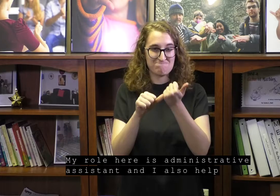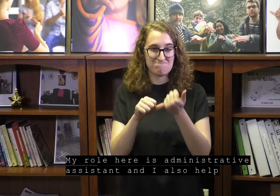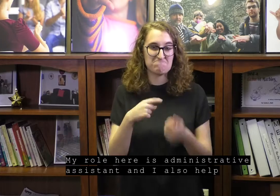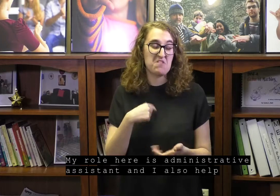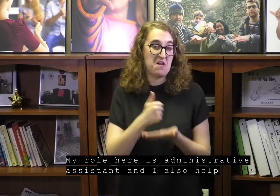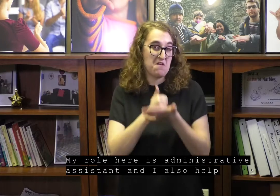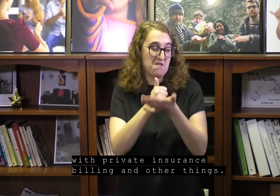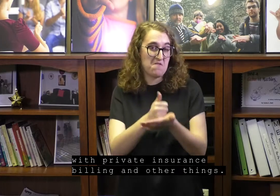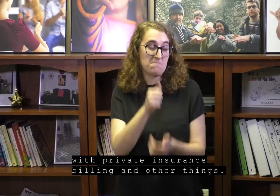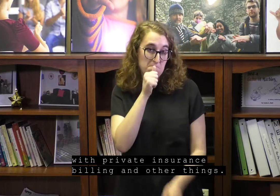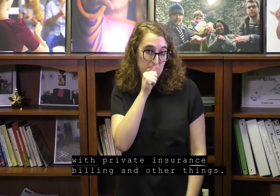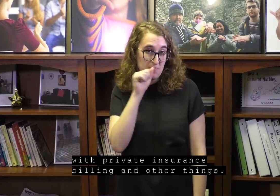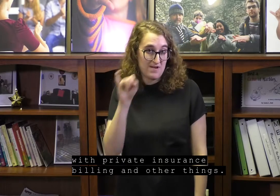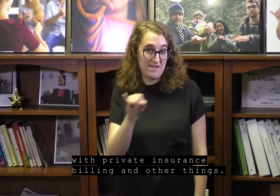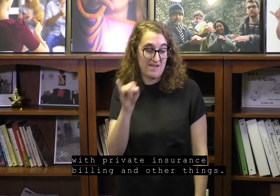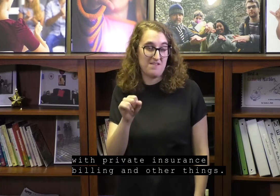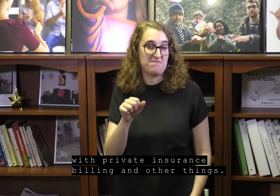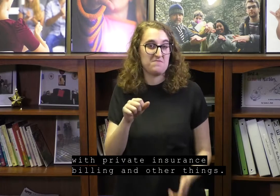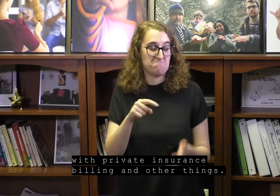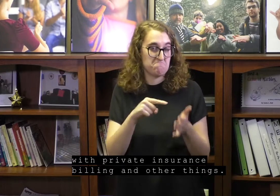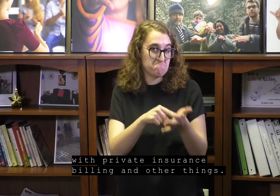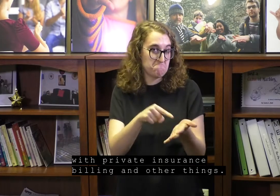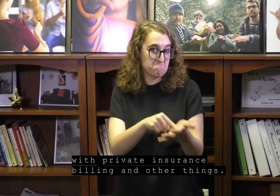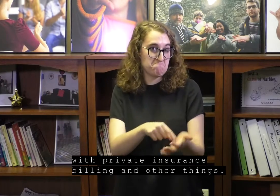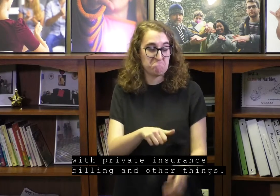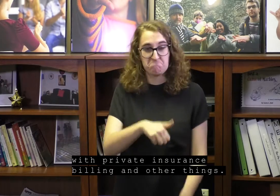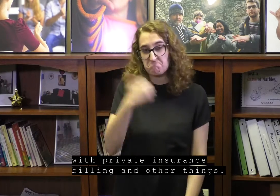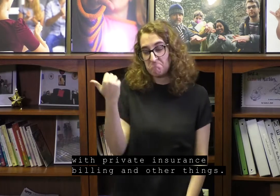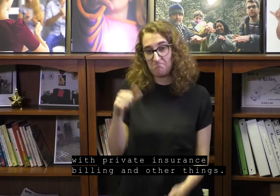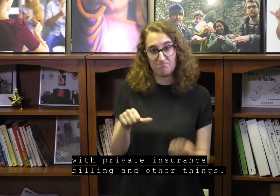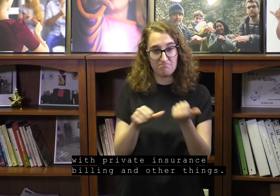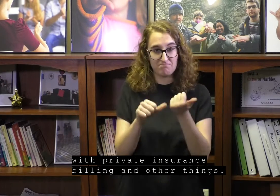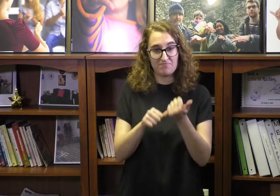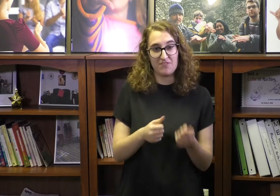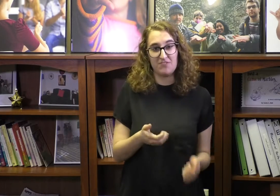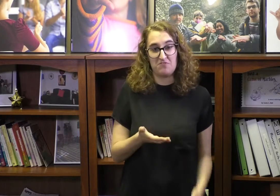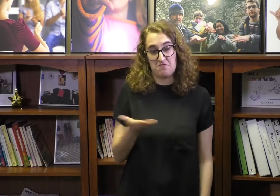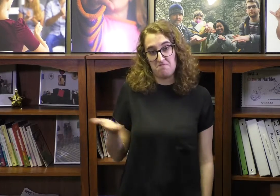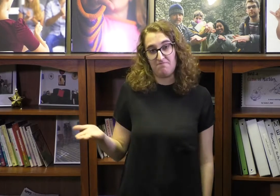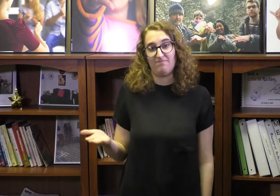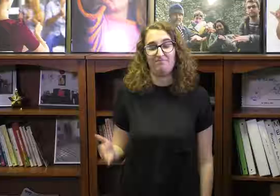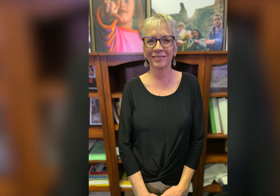Assistant, and I also help with private insurance billing and other things.